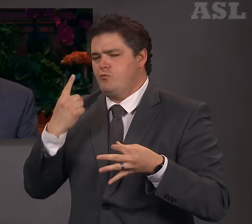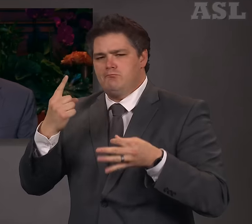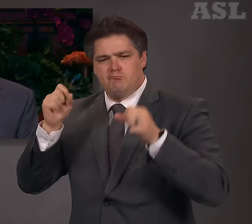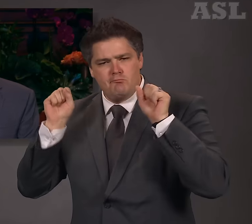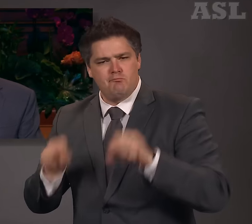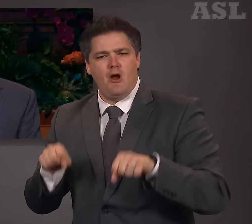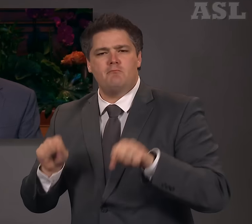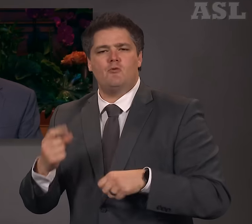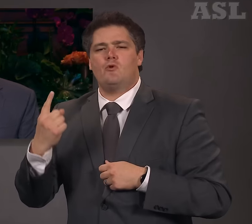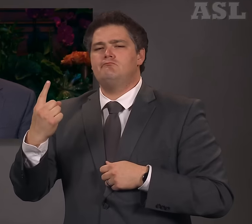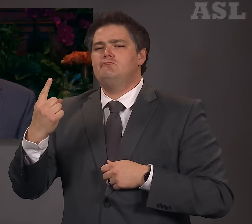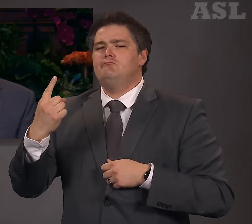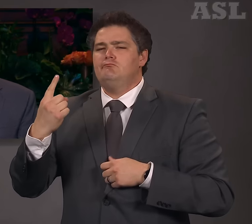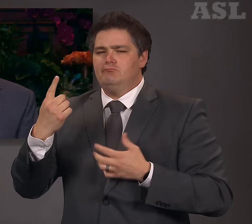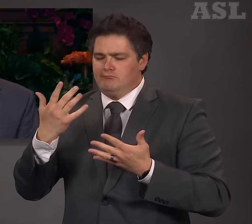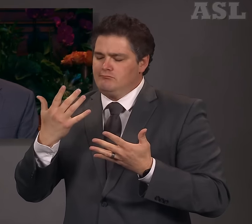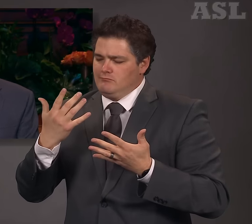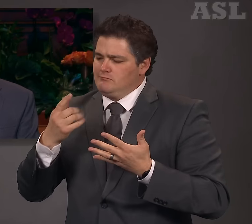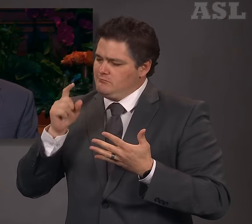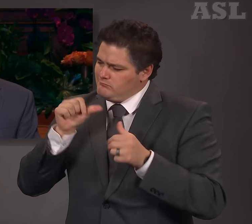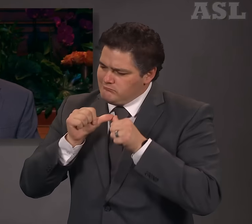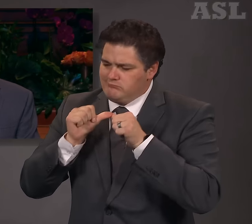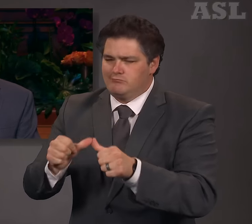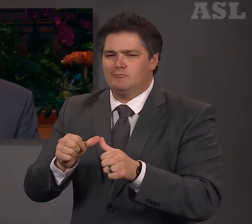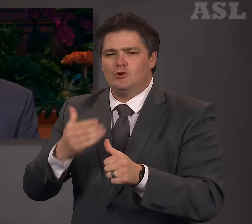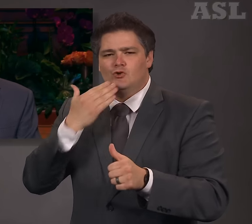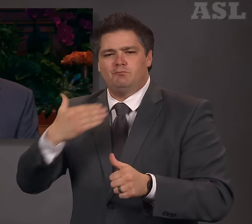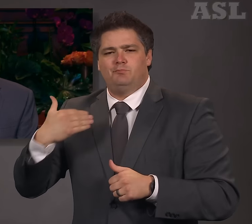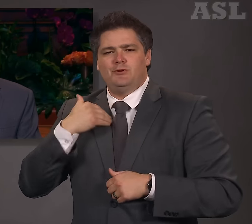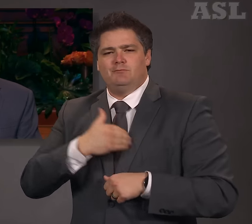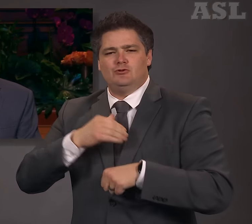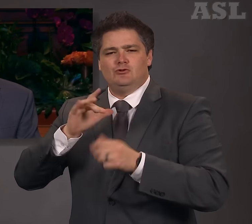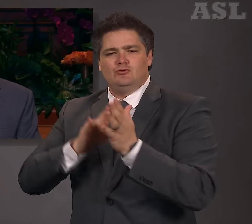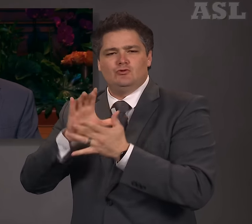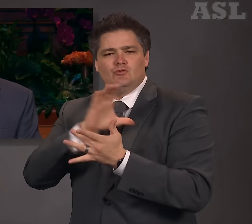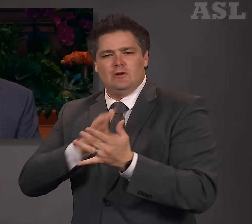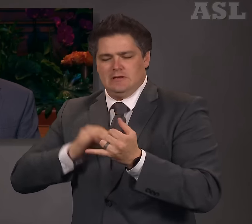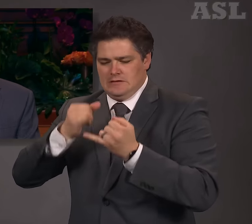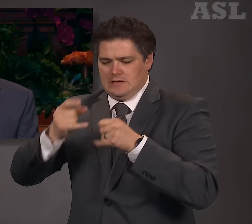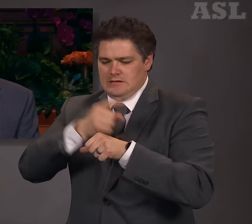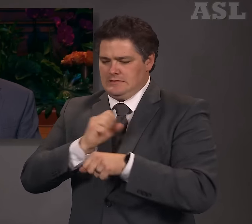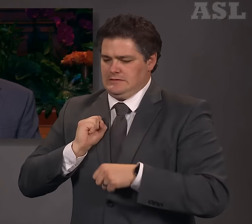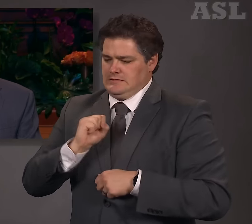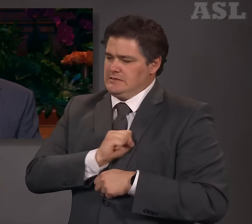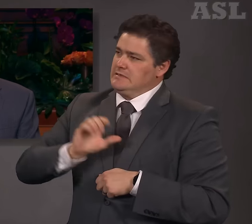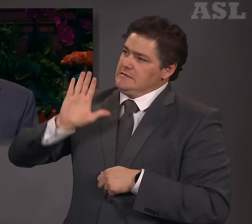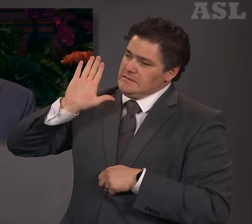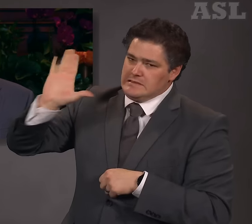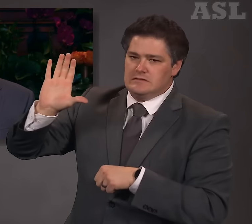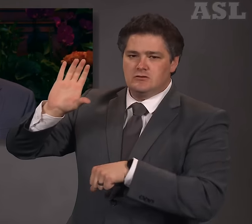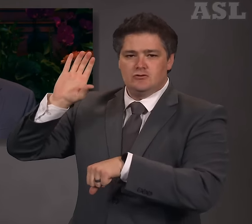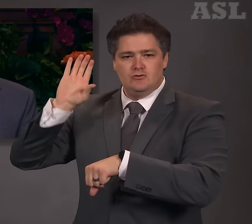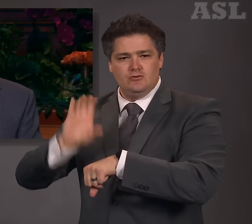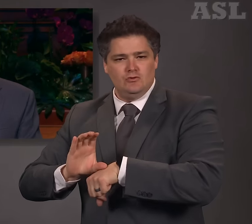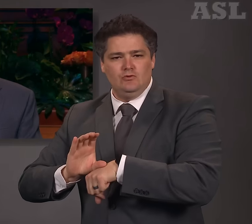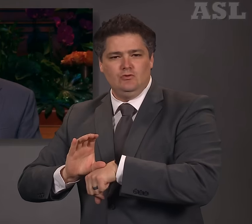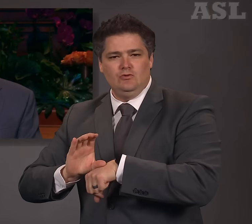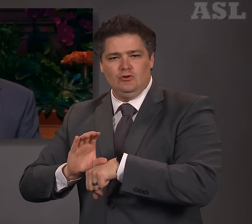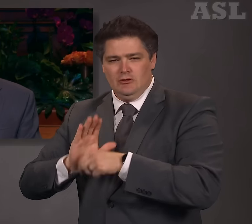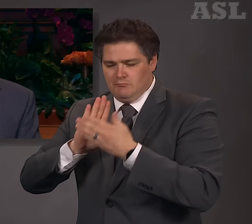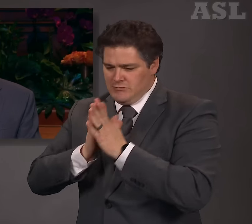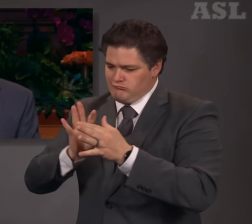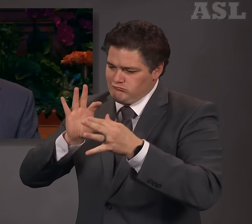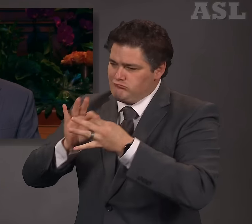only way that can be is for all of us to be good members of The Church of Jesus Christ of Latter-day Saints and